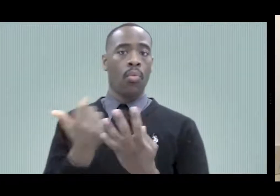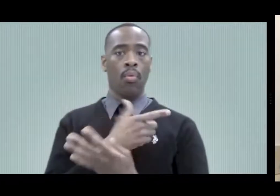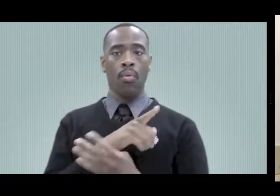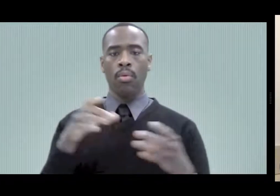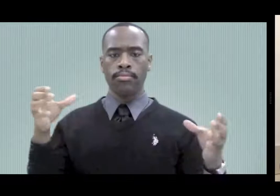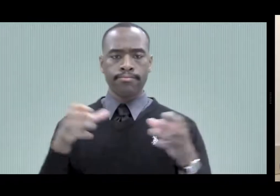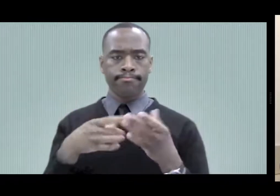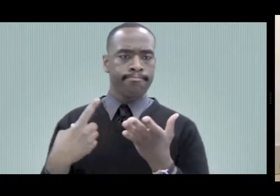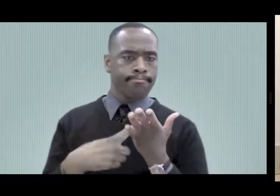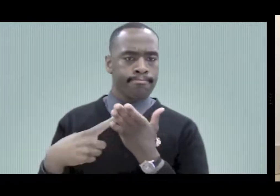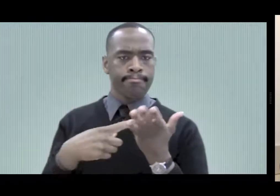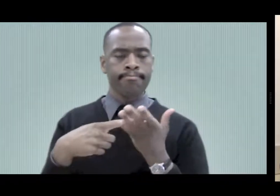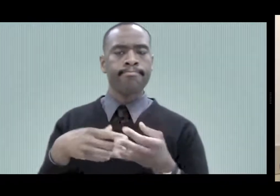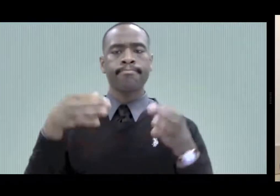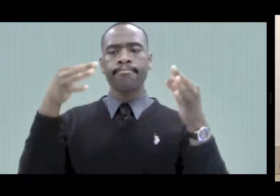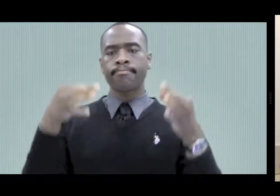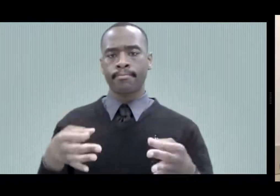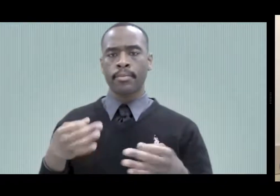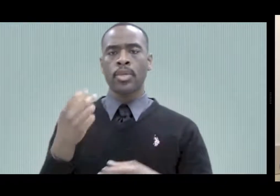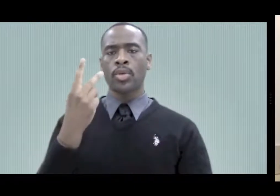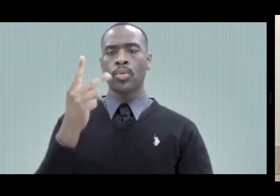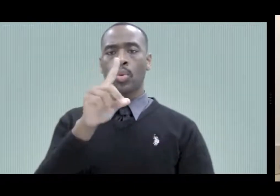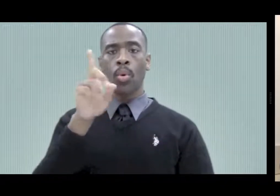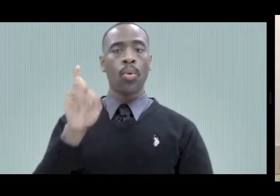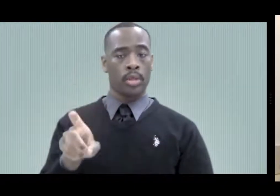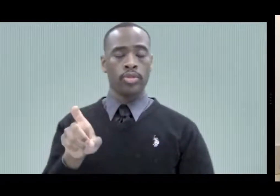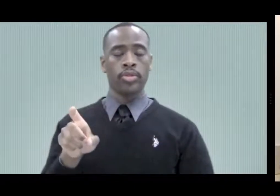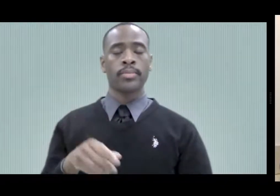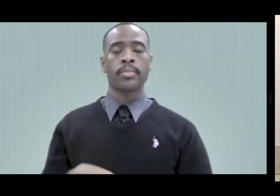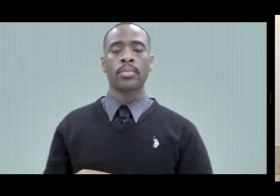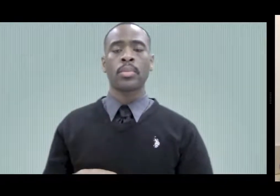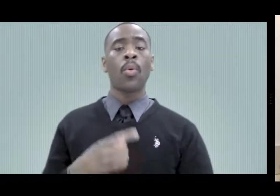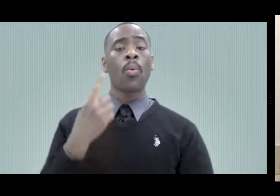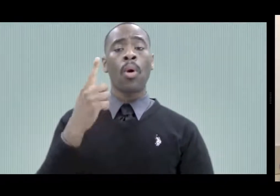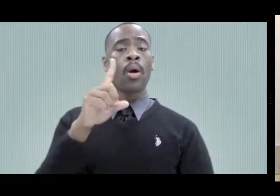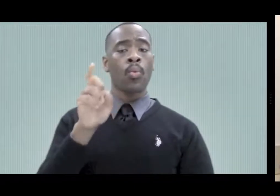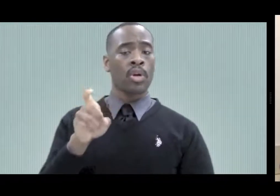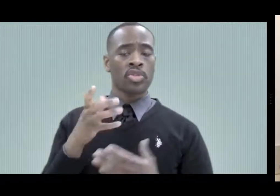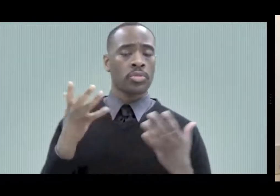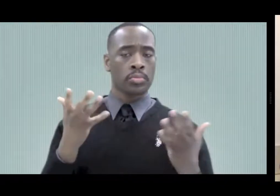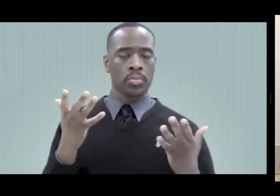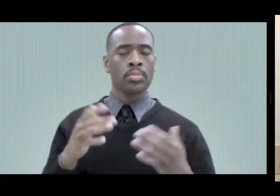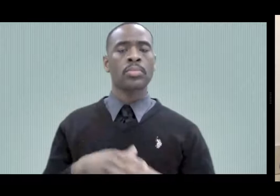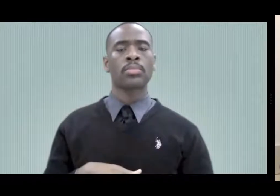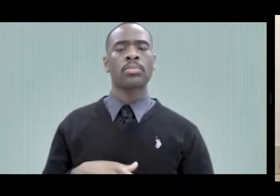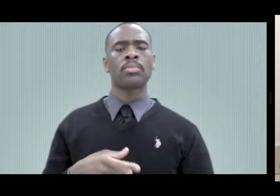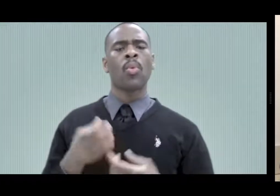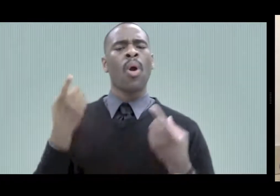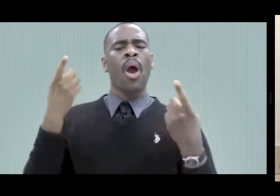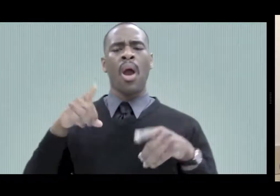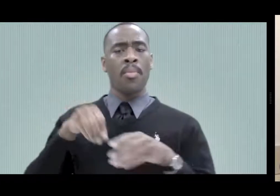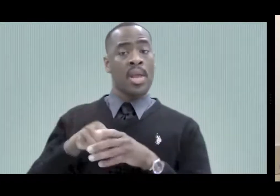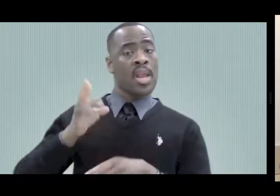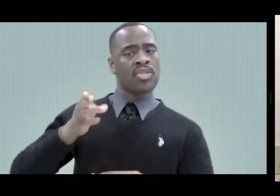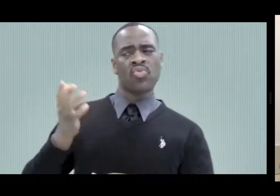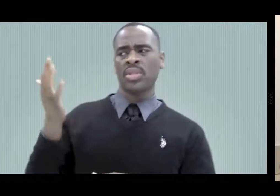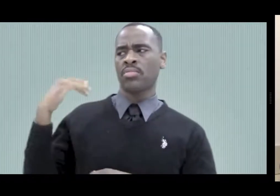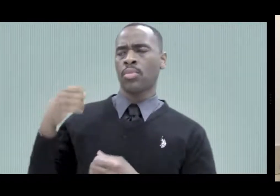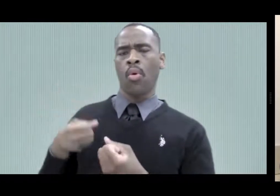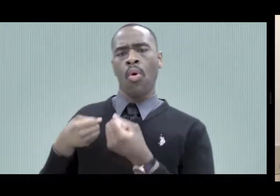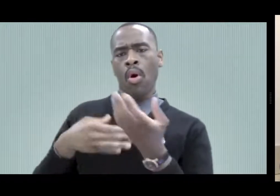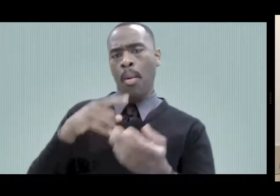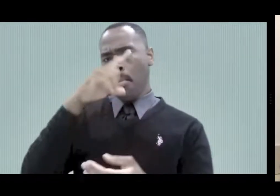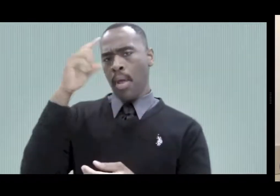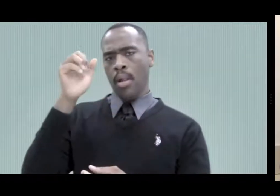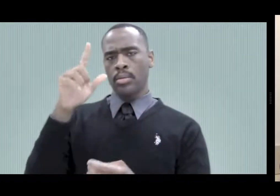and Robert Bailey went to California Davis. So they all got together and came up with 2 different research